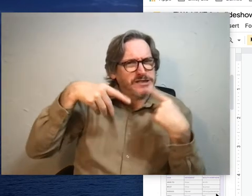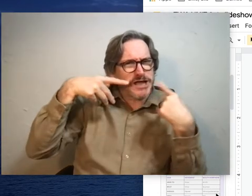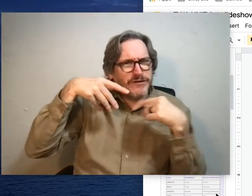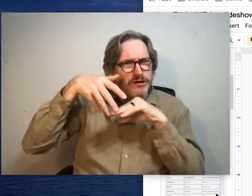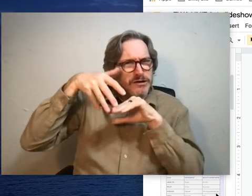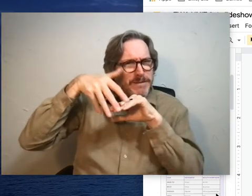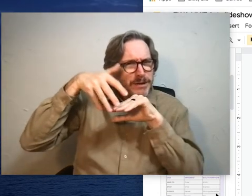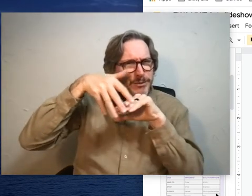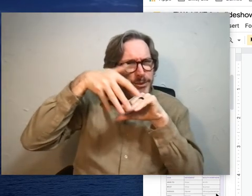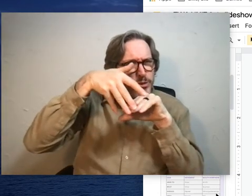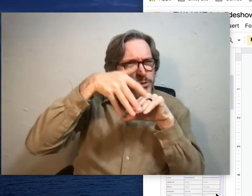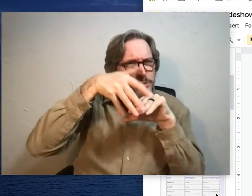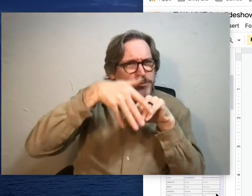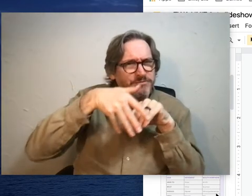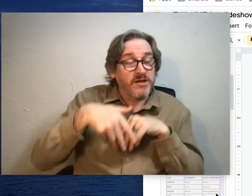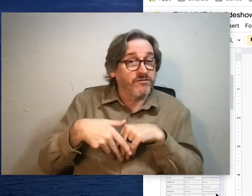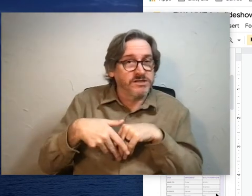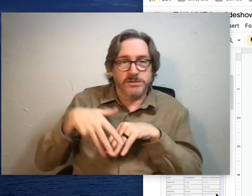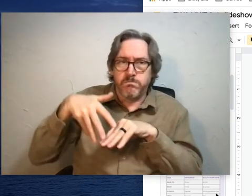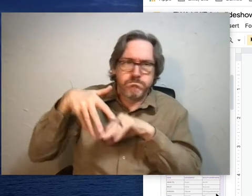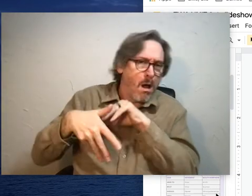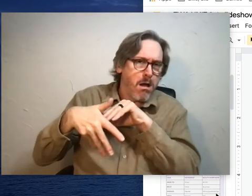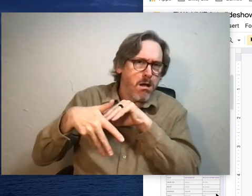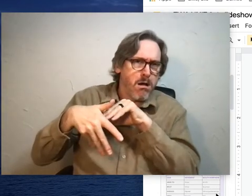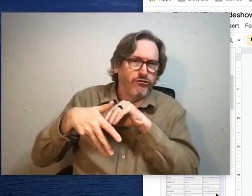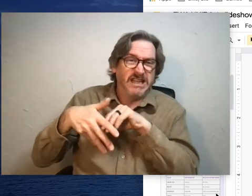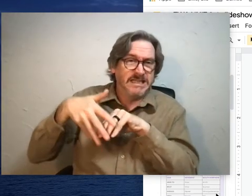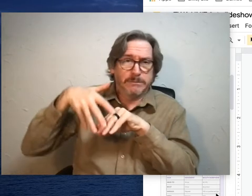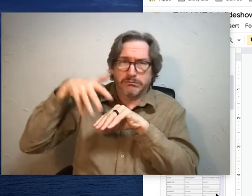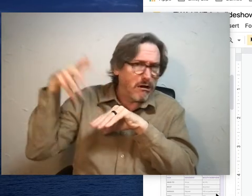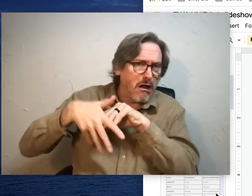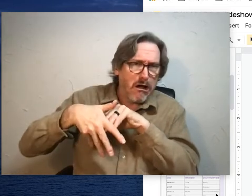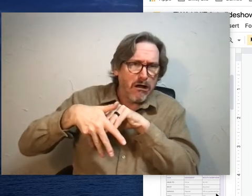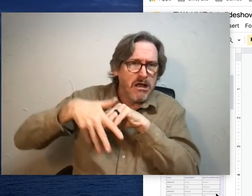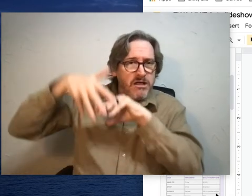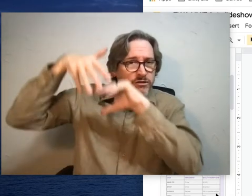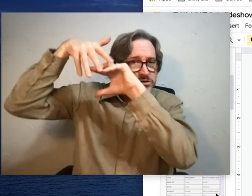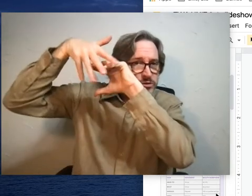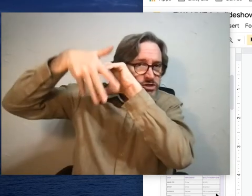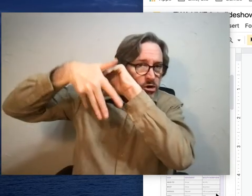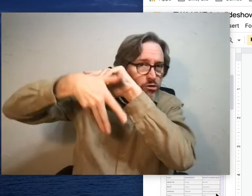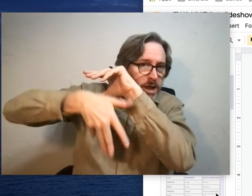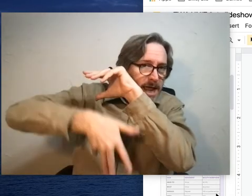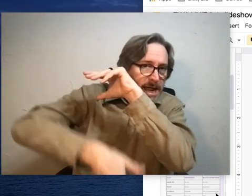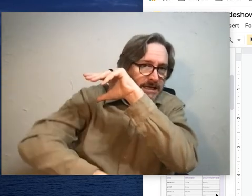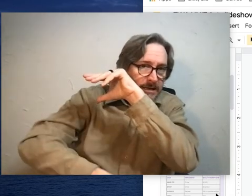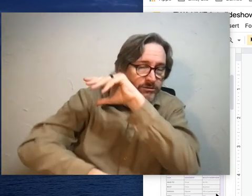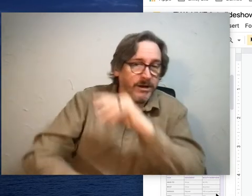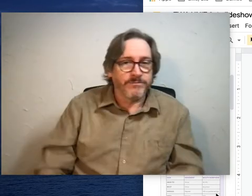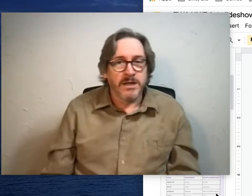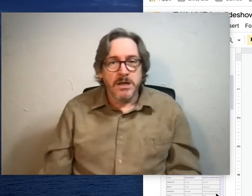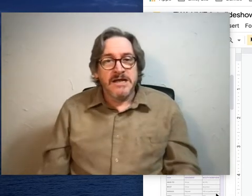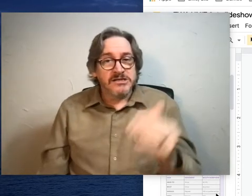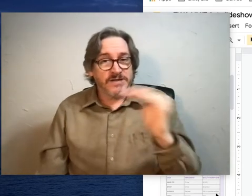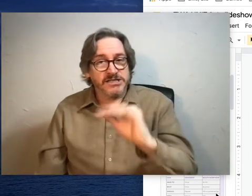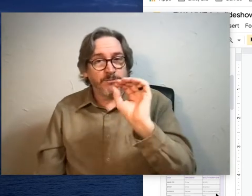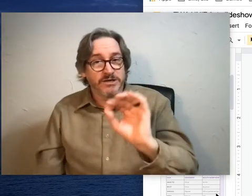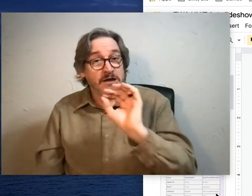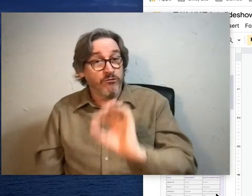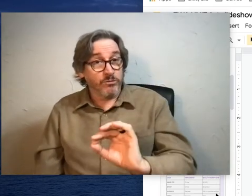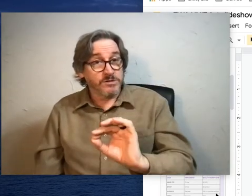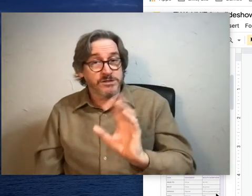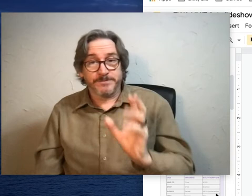face has got that little lemony versus really deep. Those roots go way deep, right? So that's